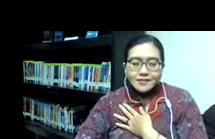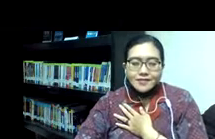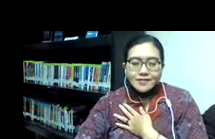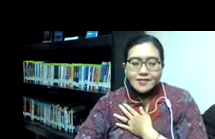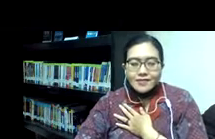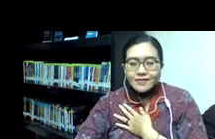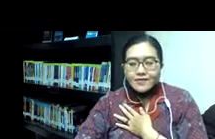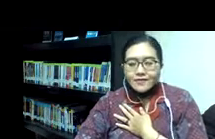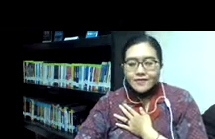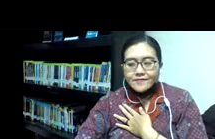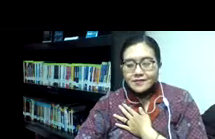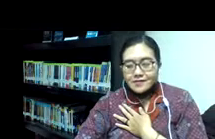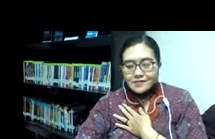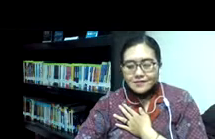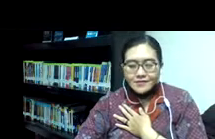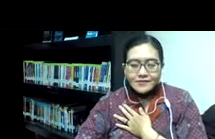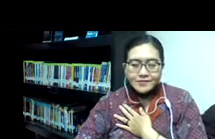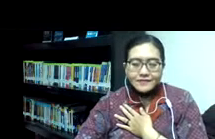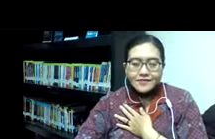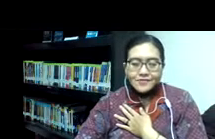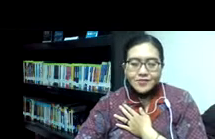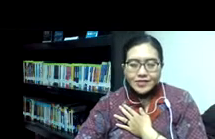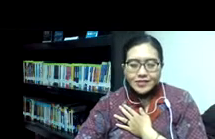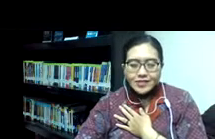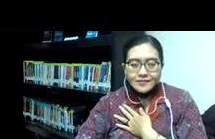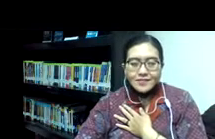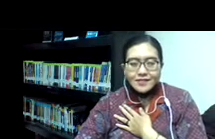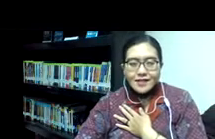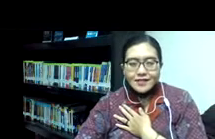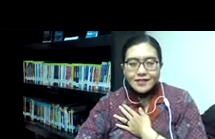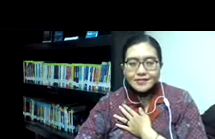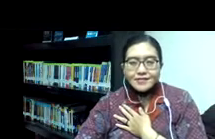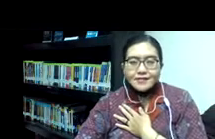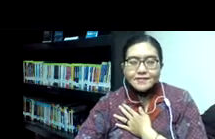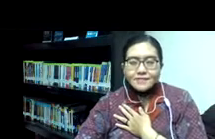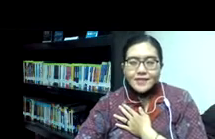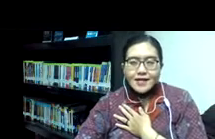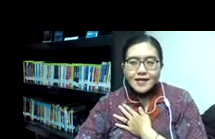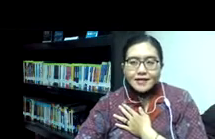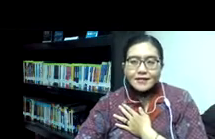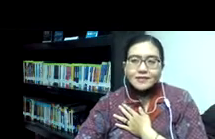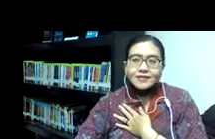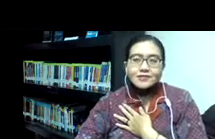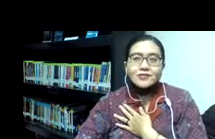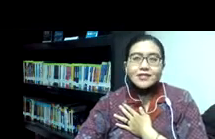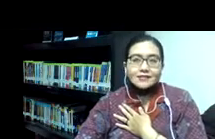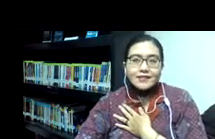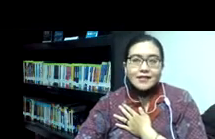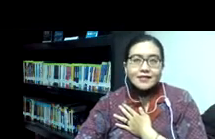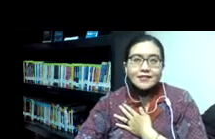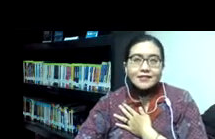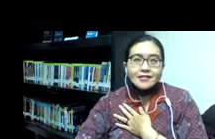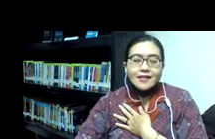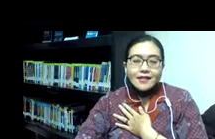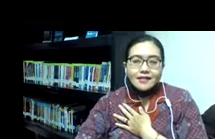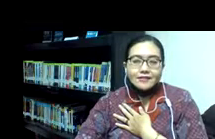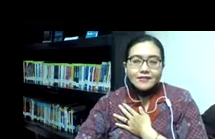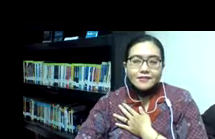the leader of the deaf community in Bengkala, Pak Ketut